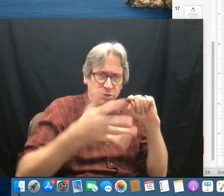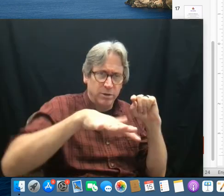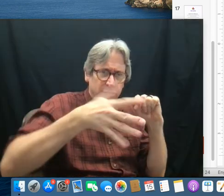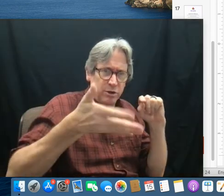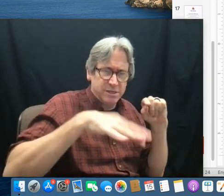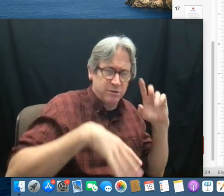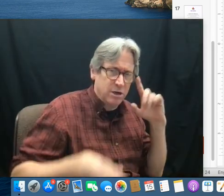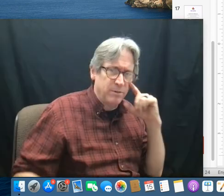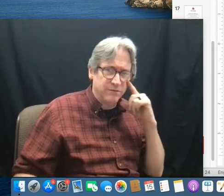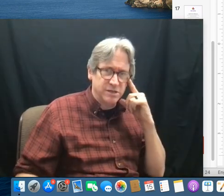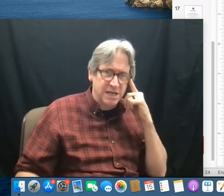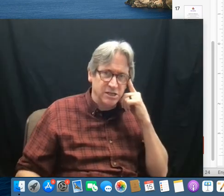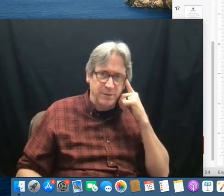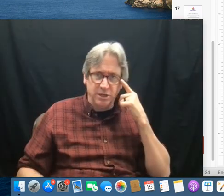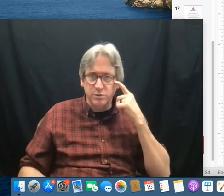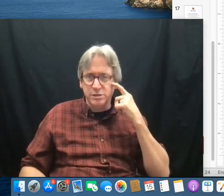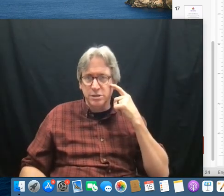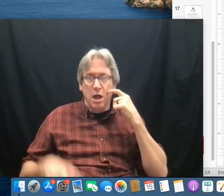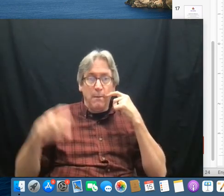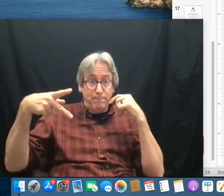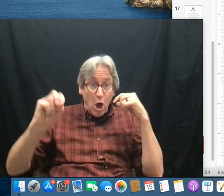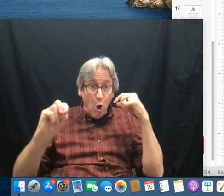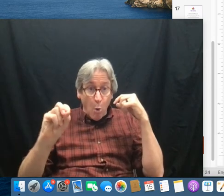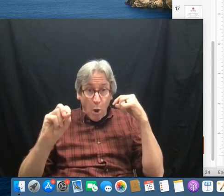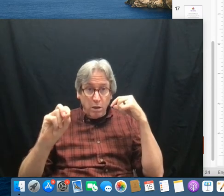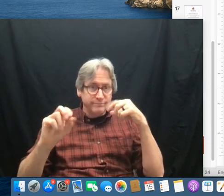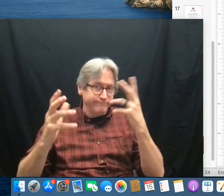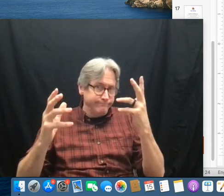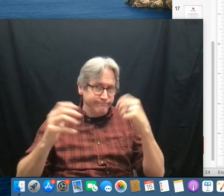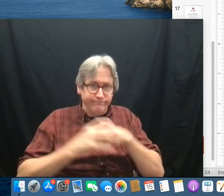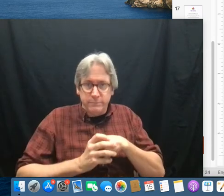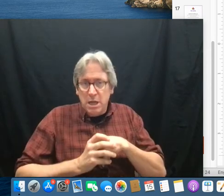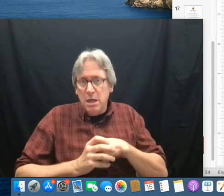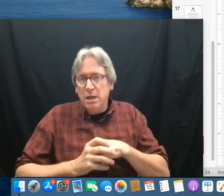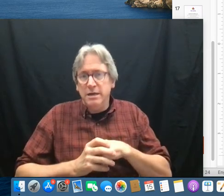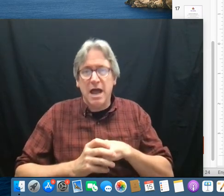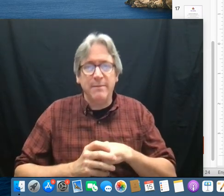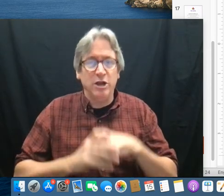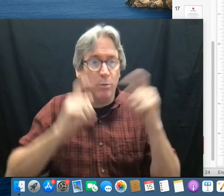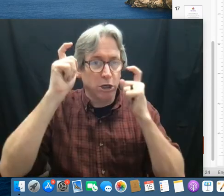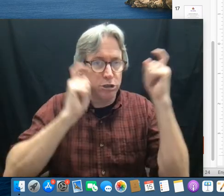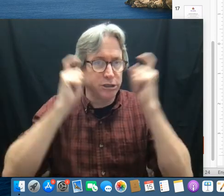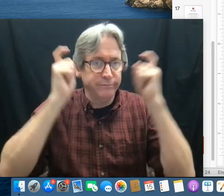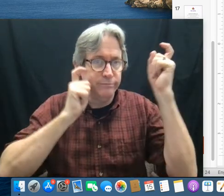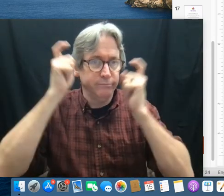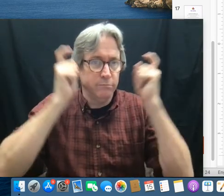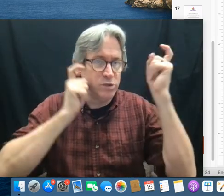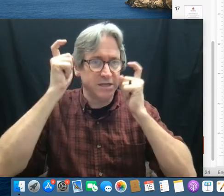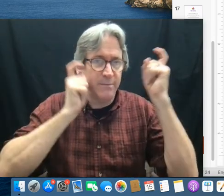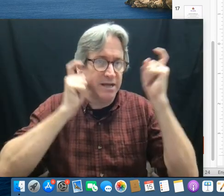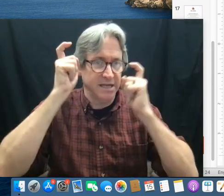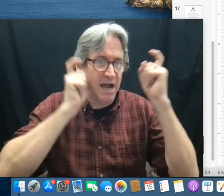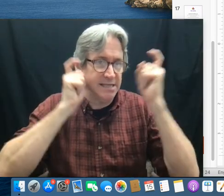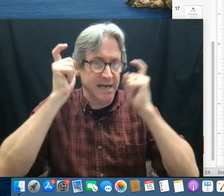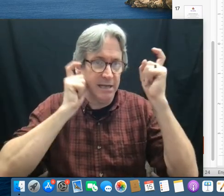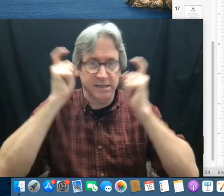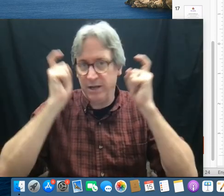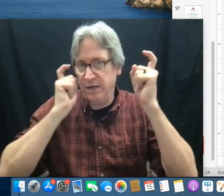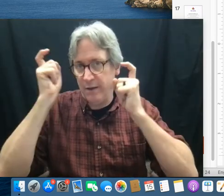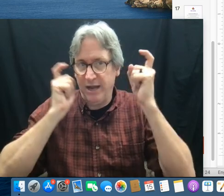happen? Movement, so sort of grab the chess pieces and move them around. Palm orientation, I